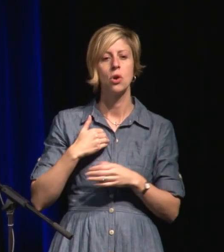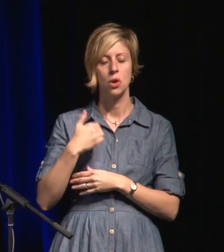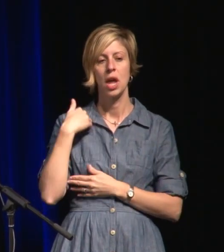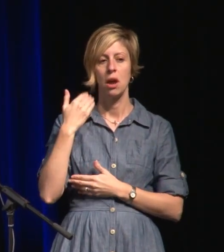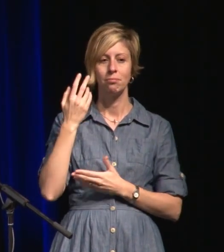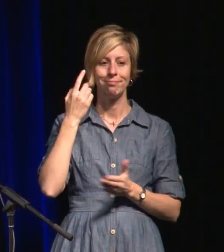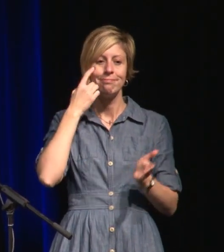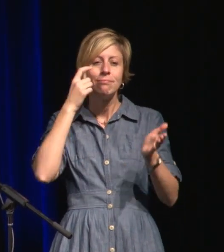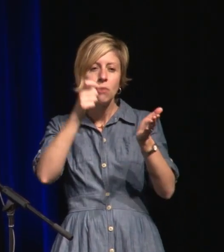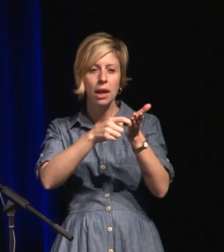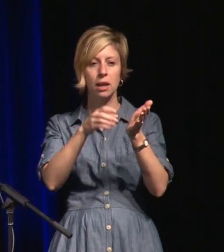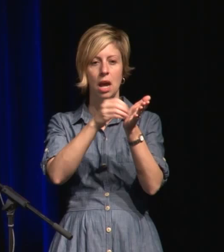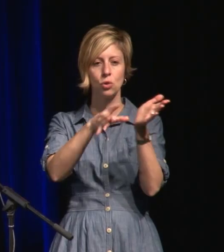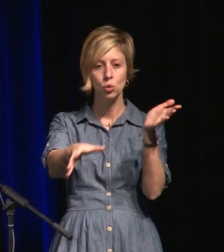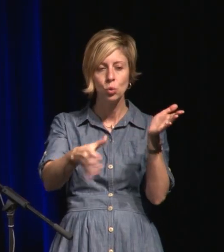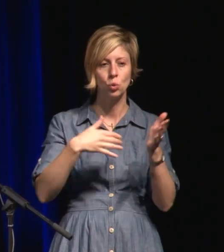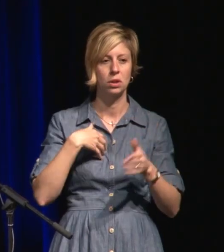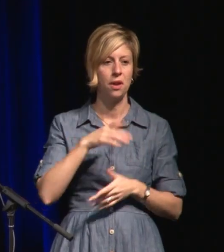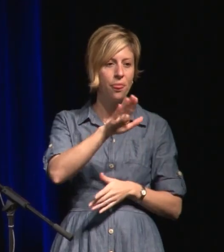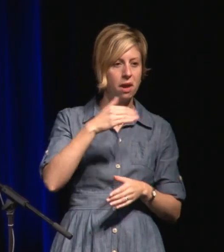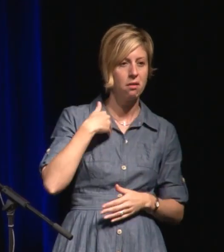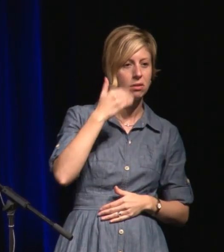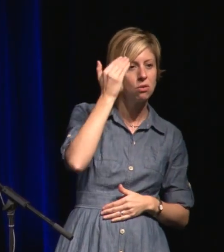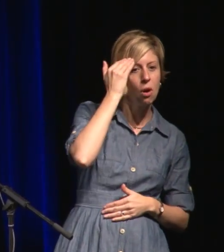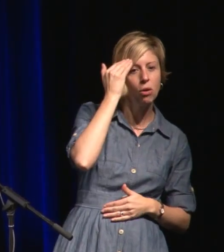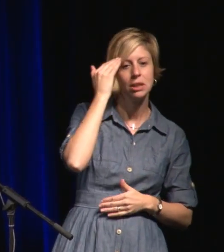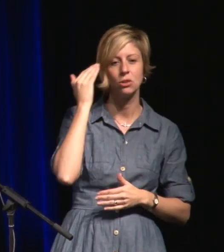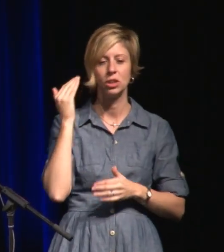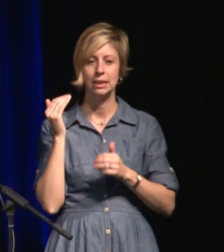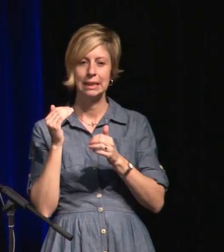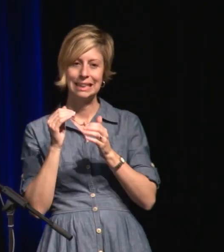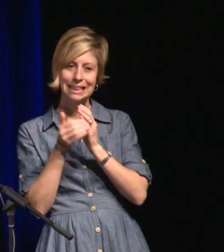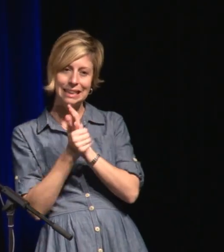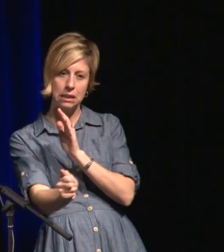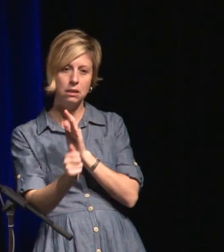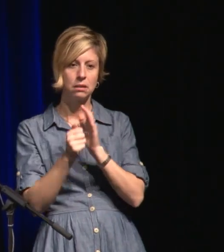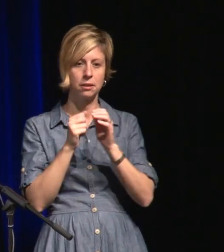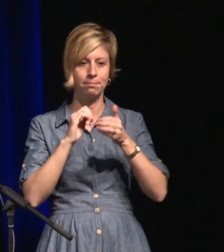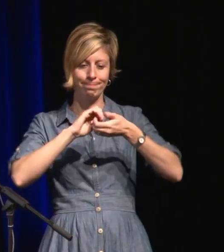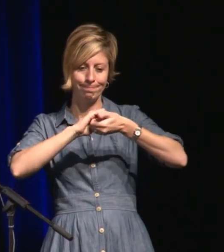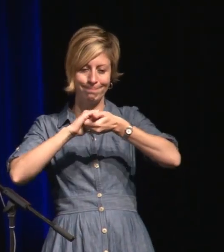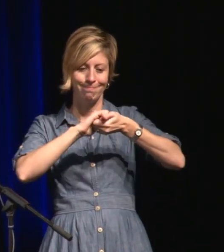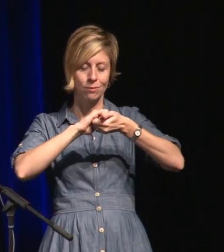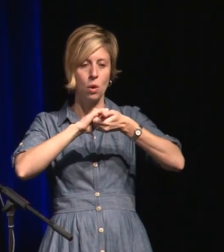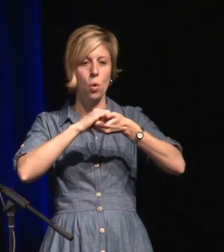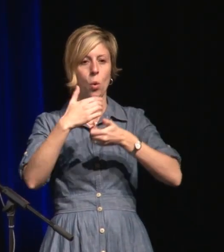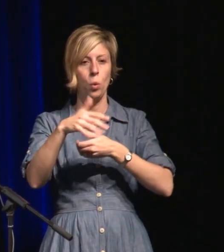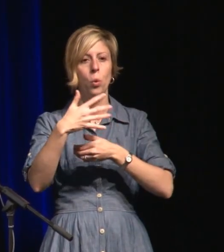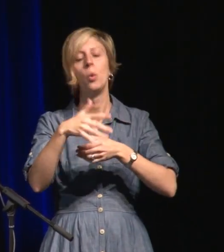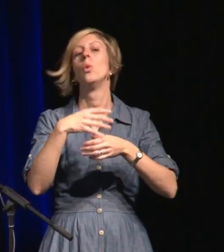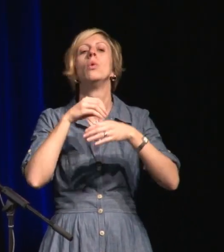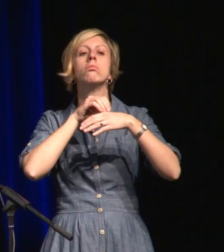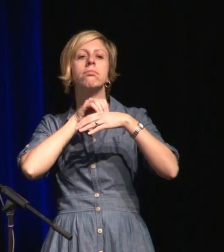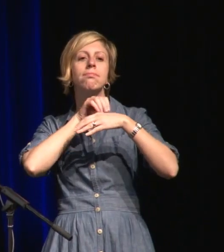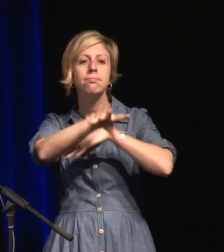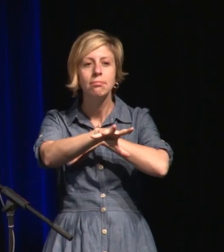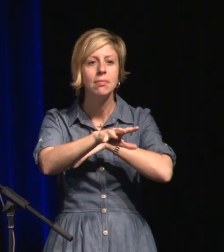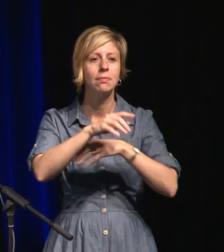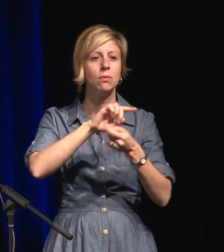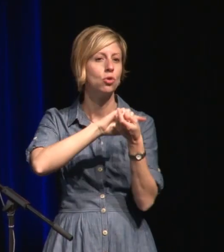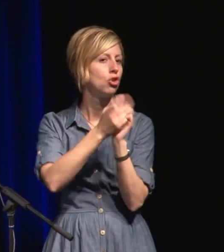determination, something transformative happens. Together, they create a powerful force for positive